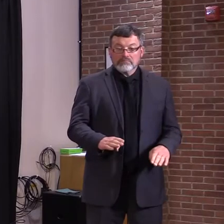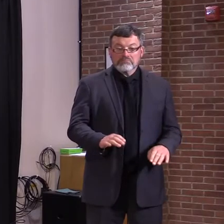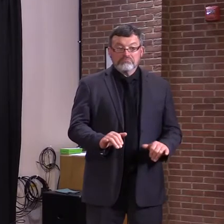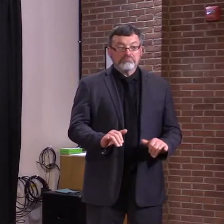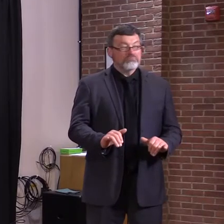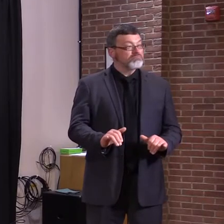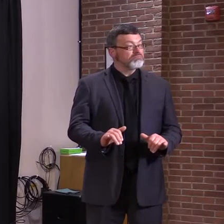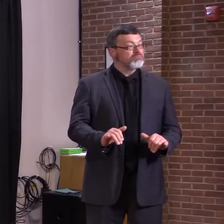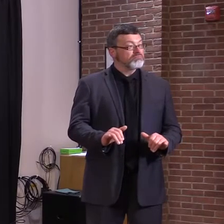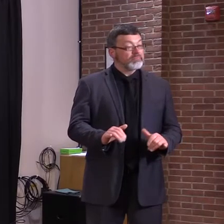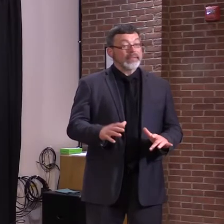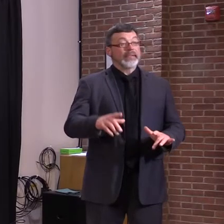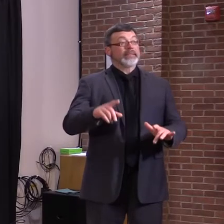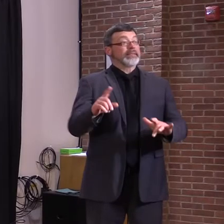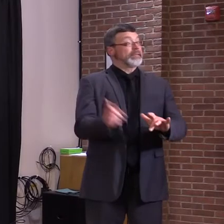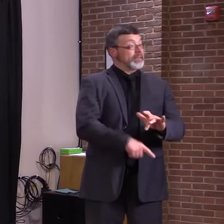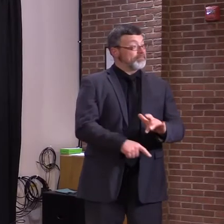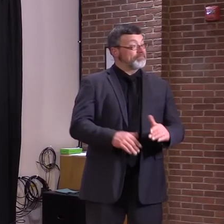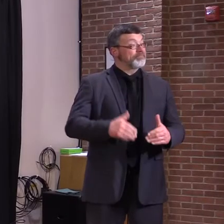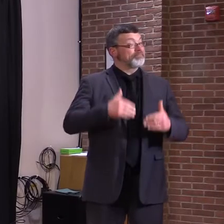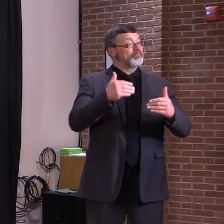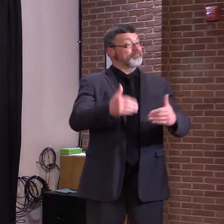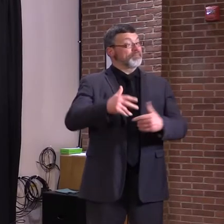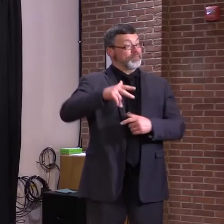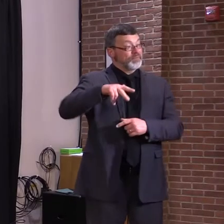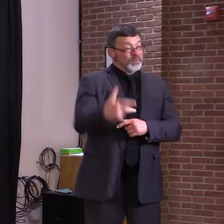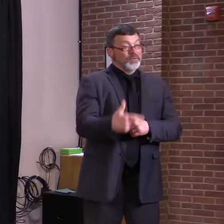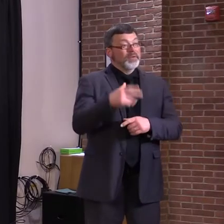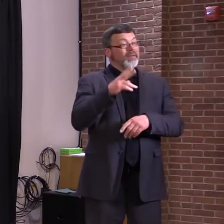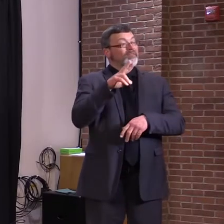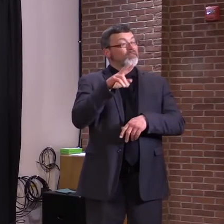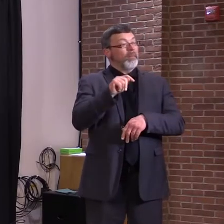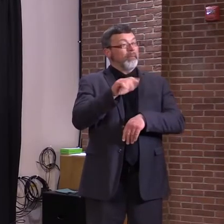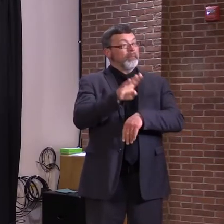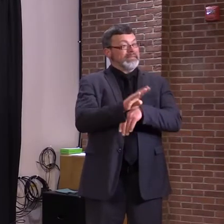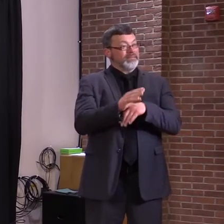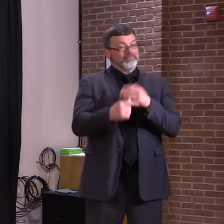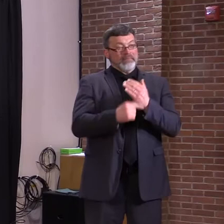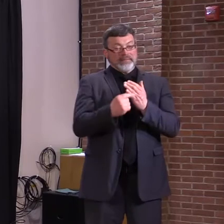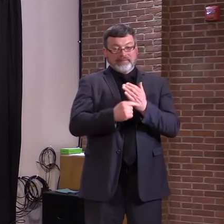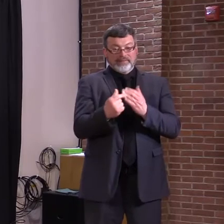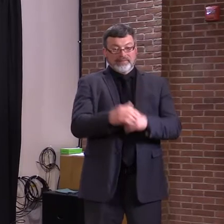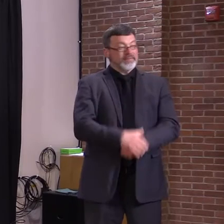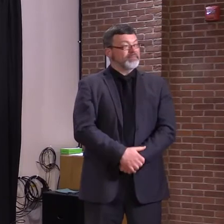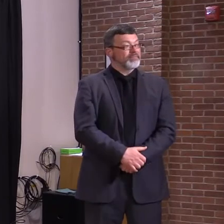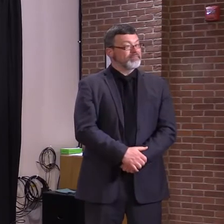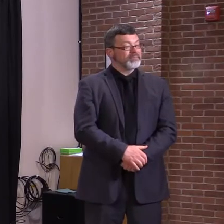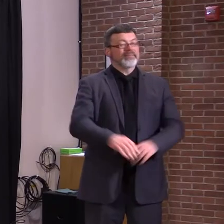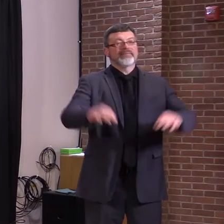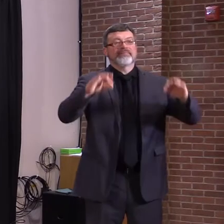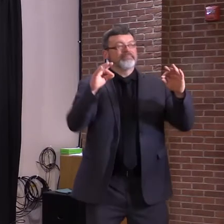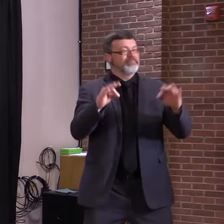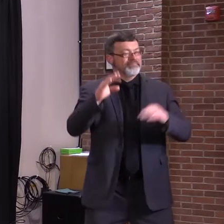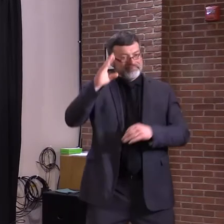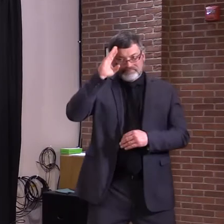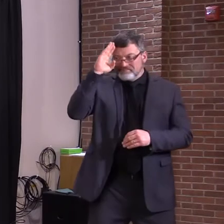Okay, we'll try Tim McQuiston, Vermont Business Magazine. Well, thank you very much. I am here. Governor, I had a couple of